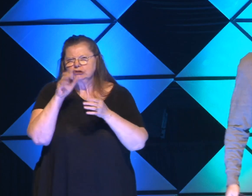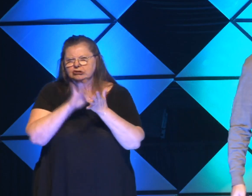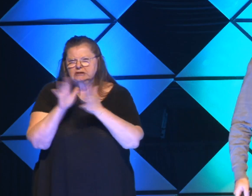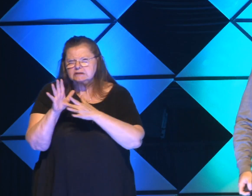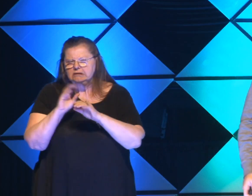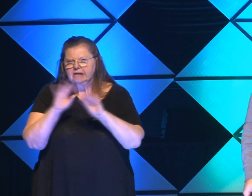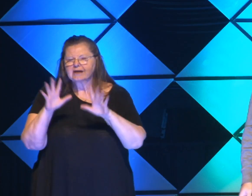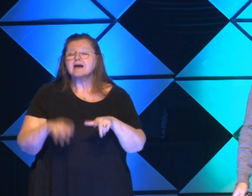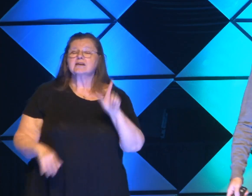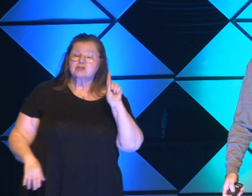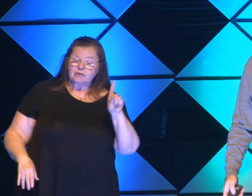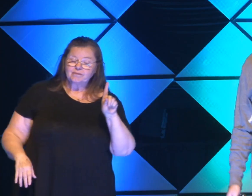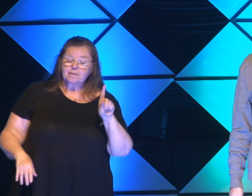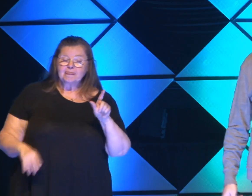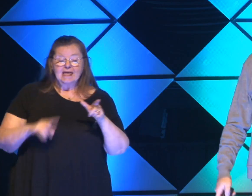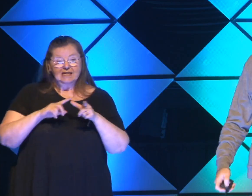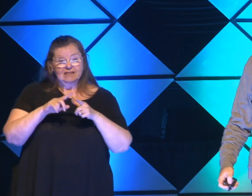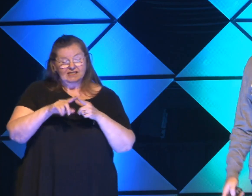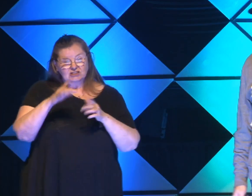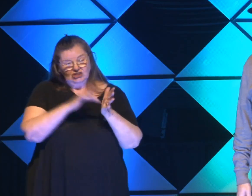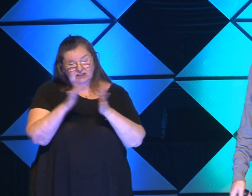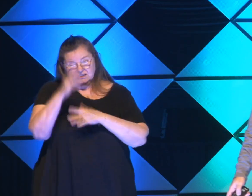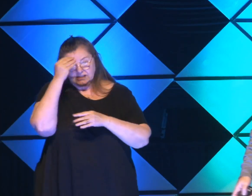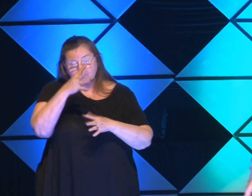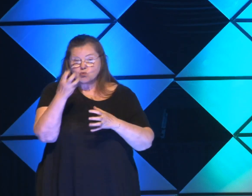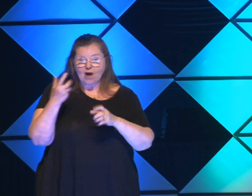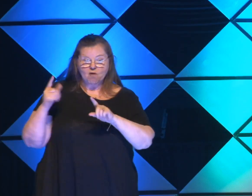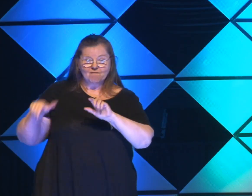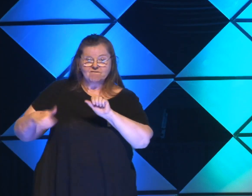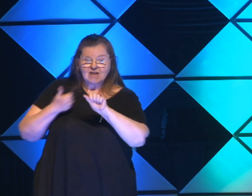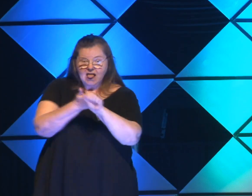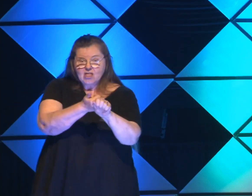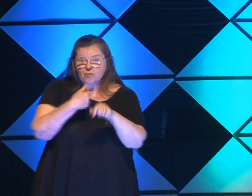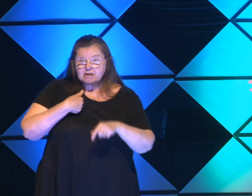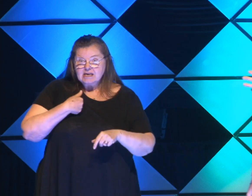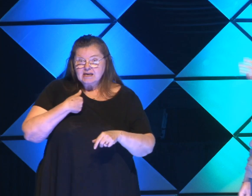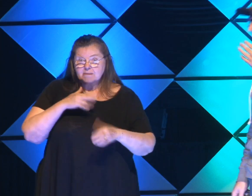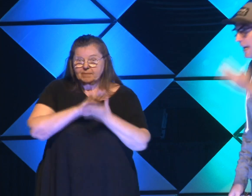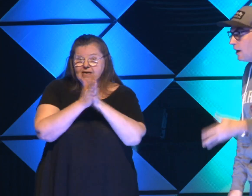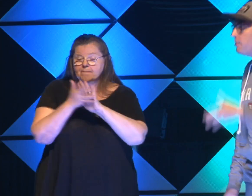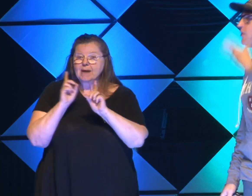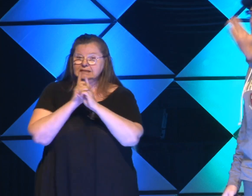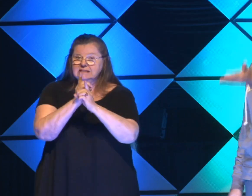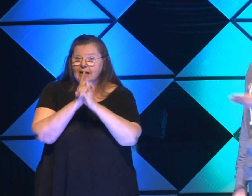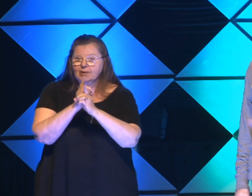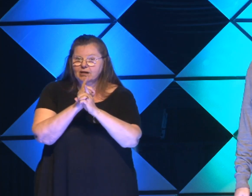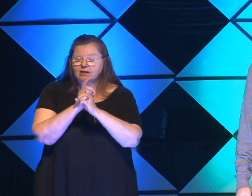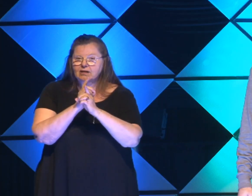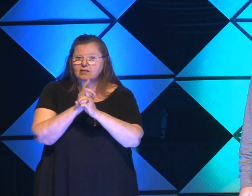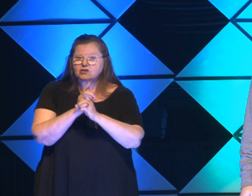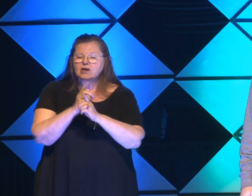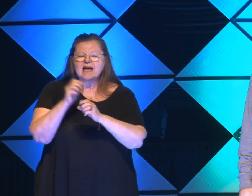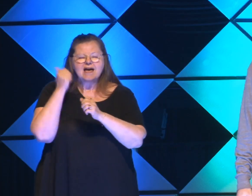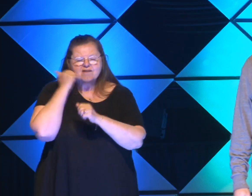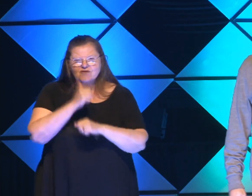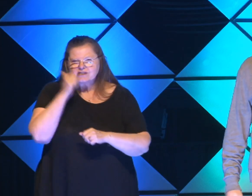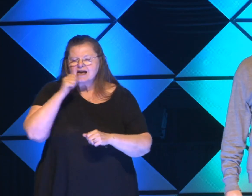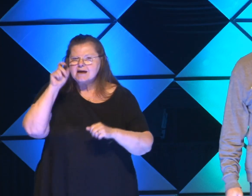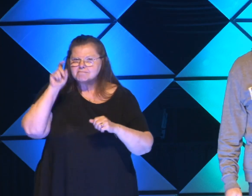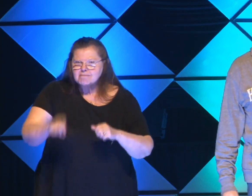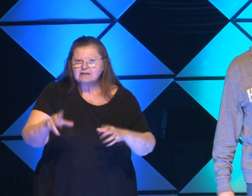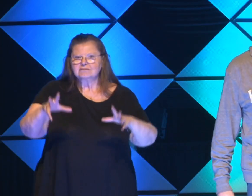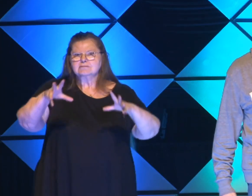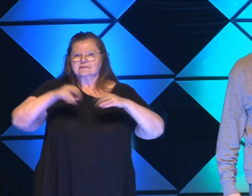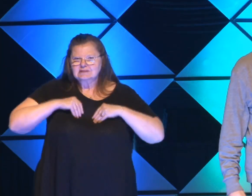listen, here's the deal. If you want to follow me, if you want to be my disciple, then you're going to have to take up your cross every day and follow me.